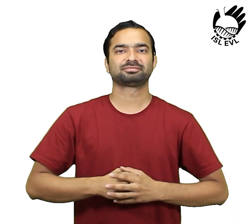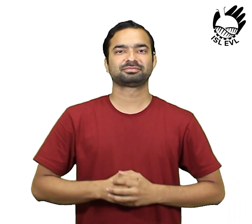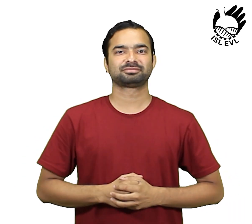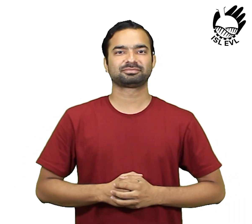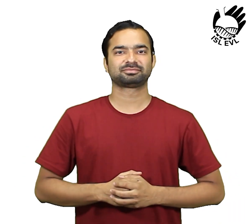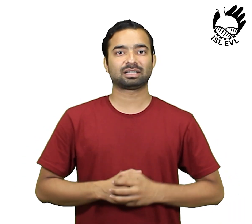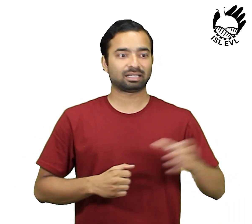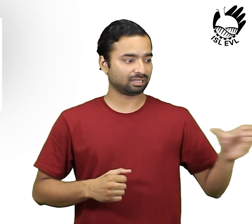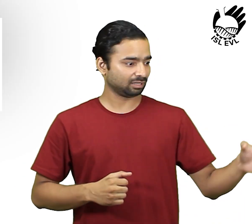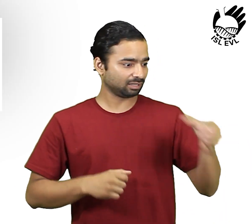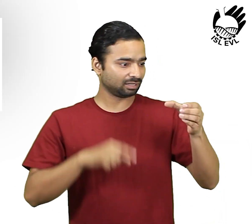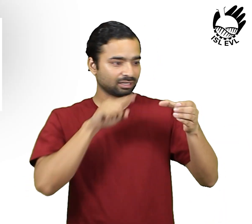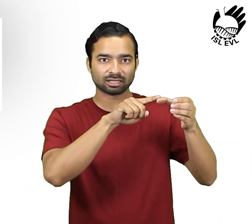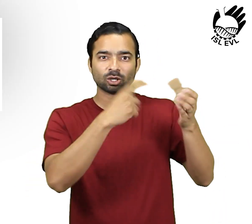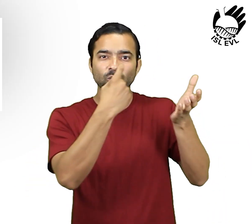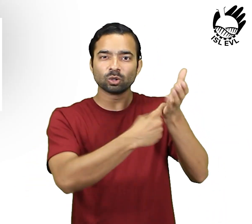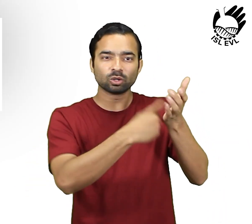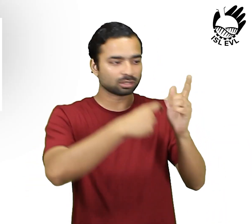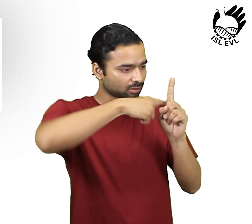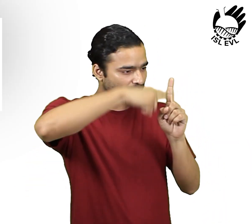cold tap water,